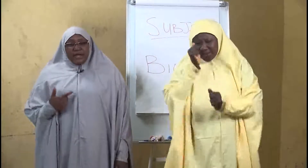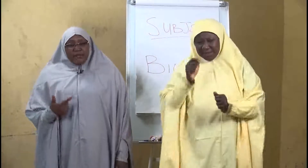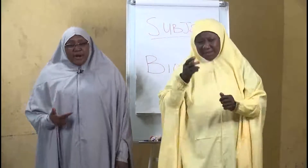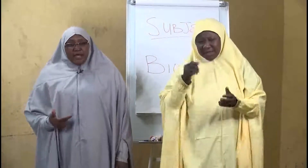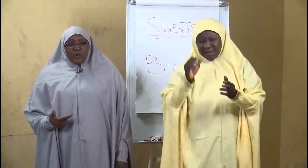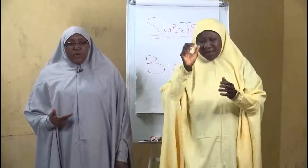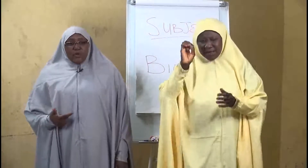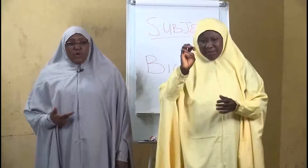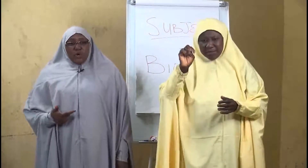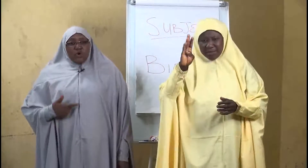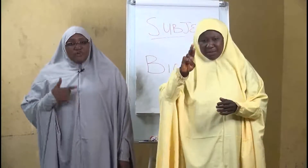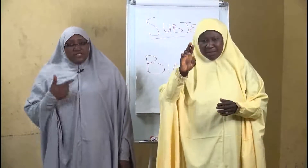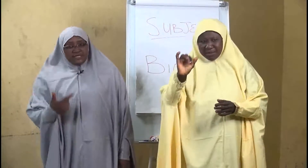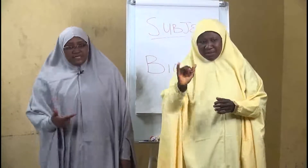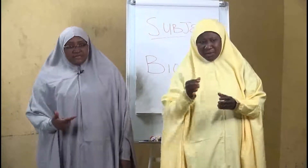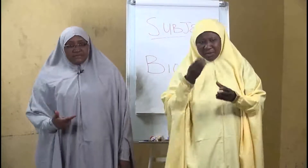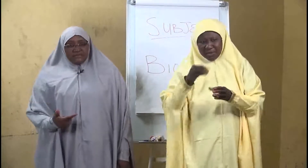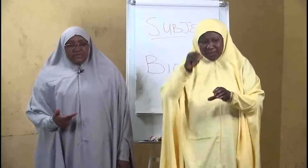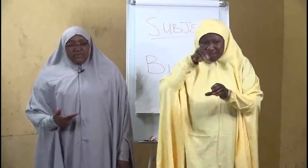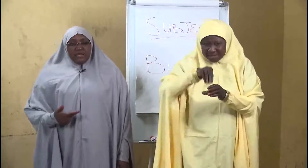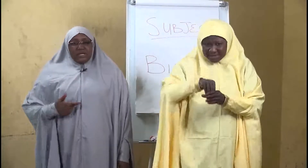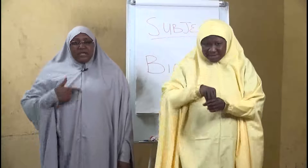an embryo of a seed